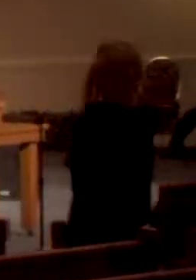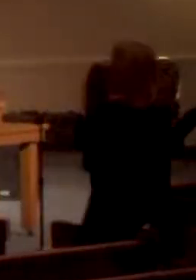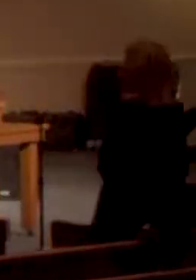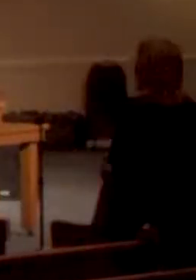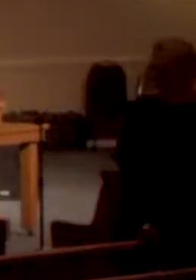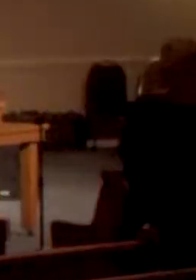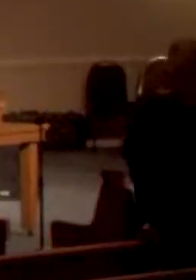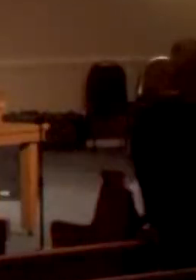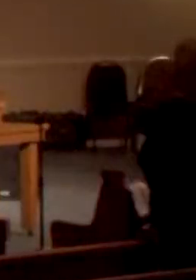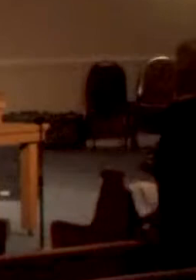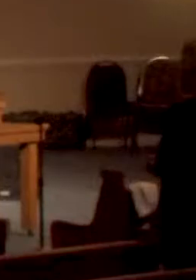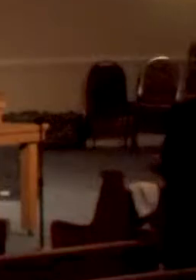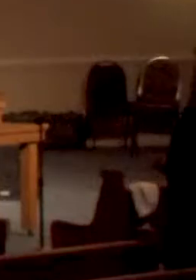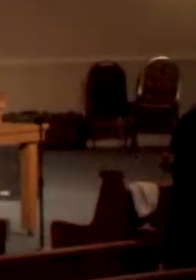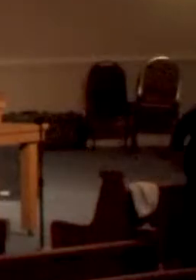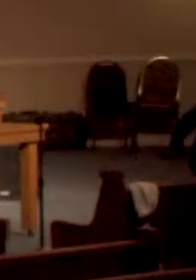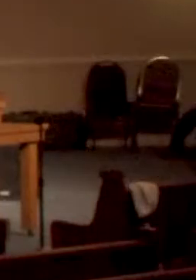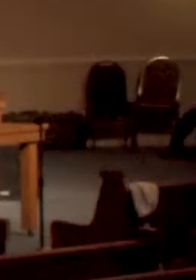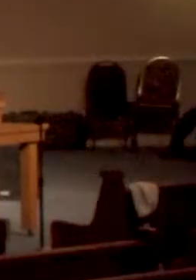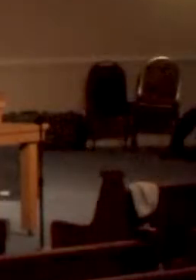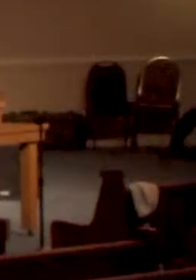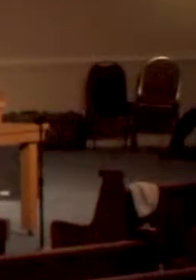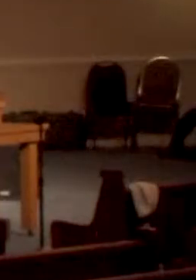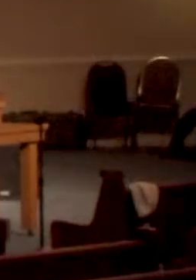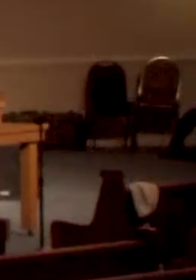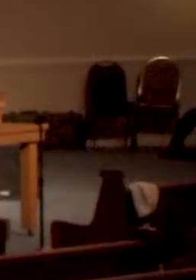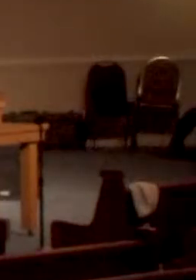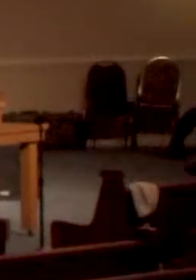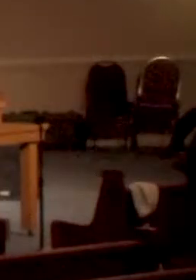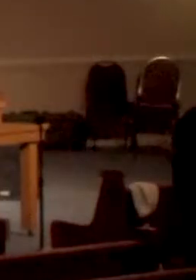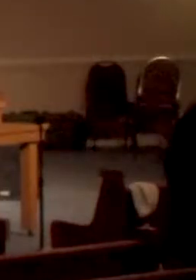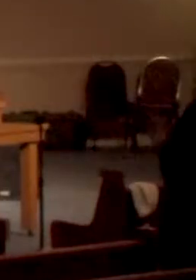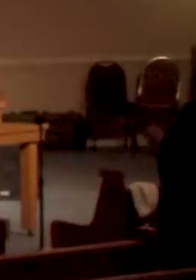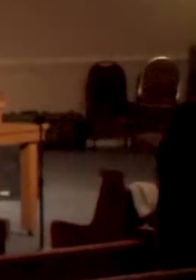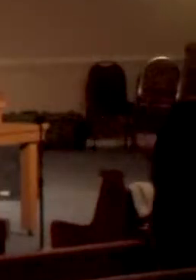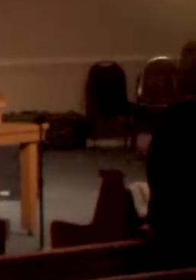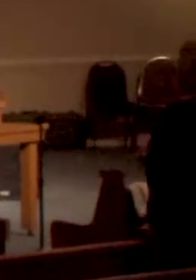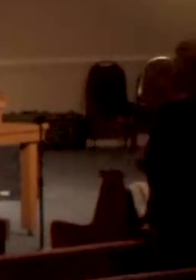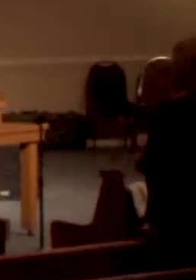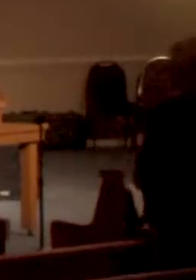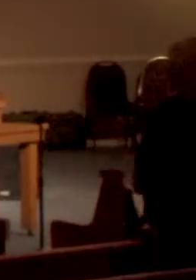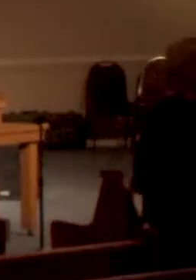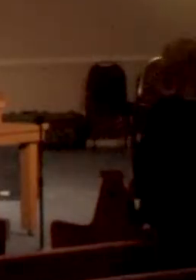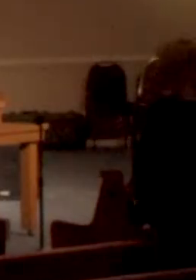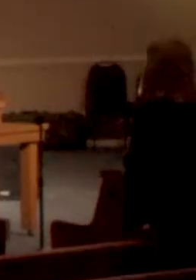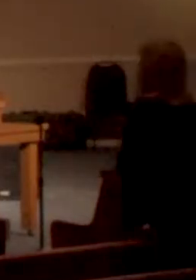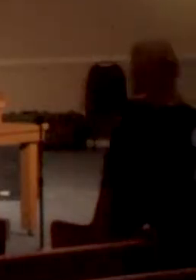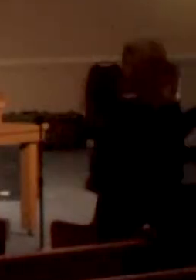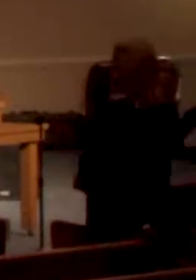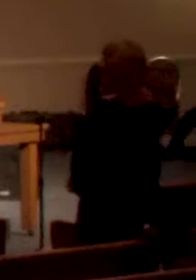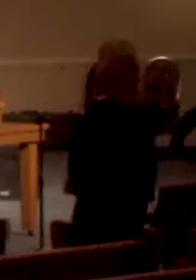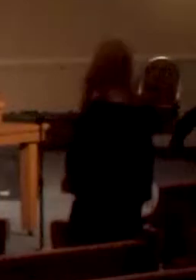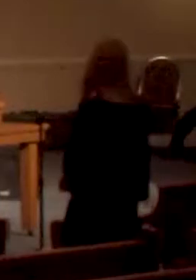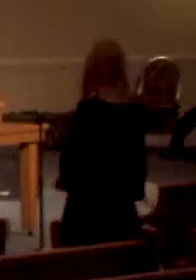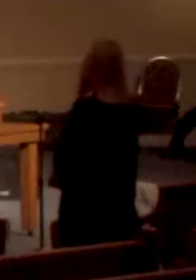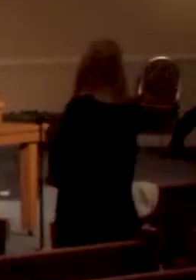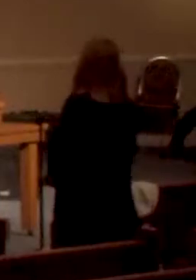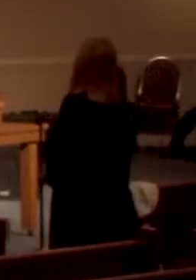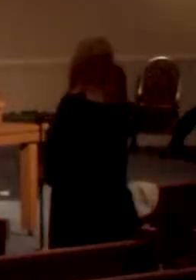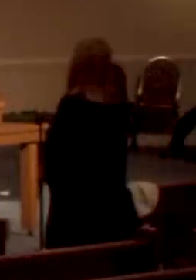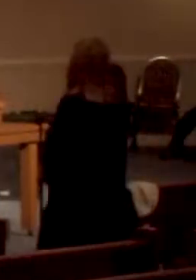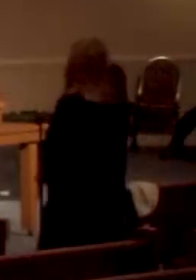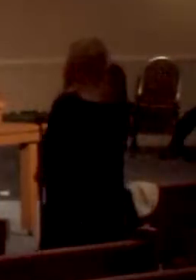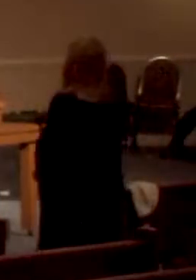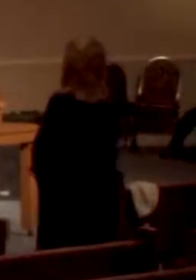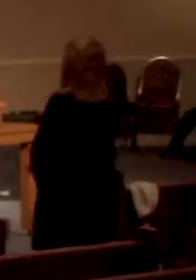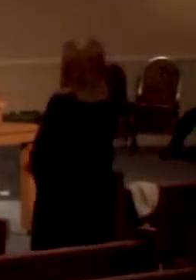and yes, absolutely. Also, we got a special backup here with